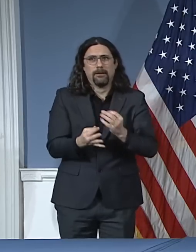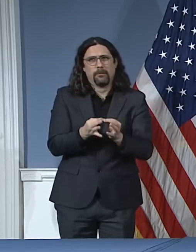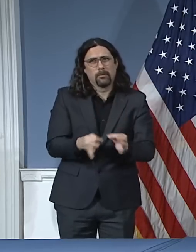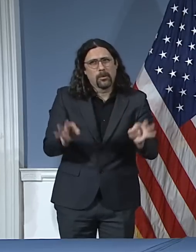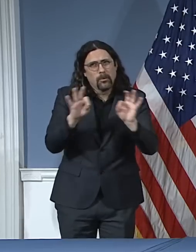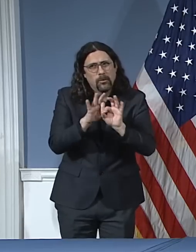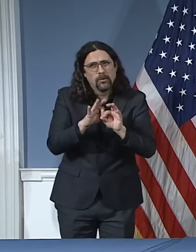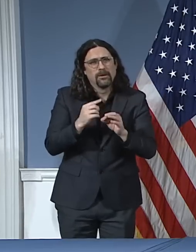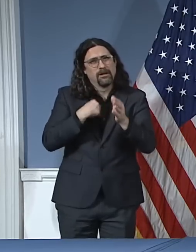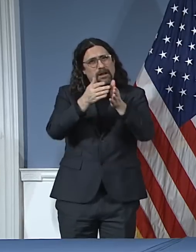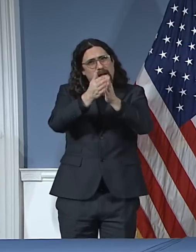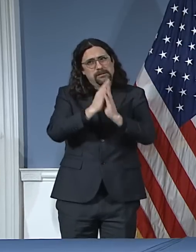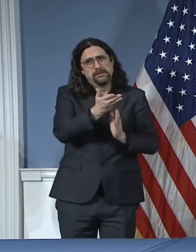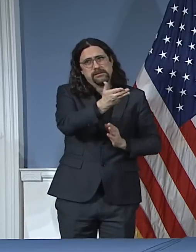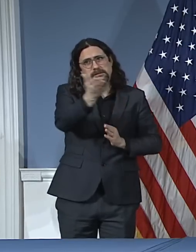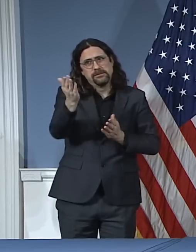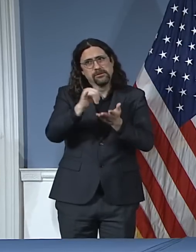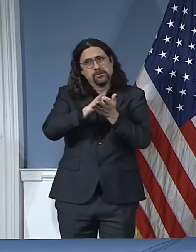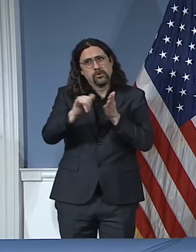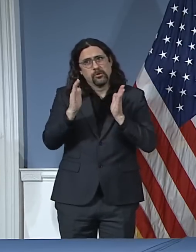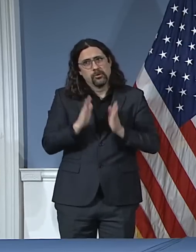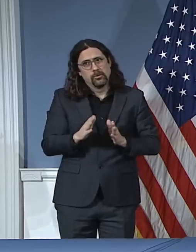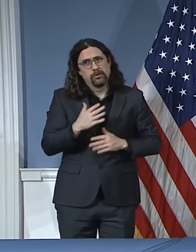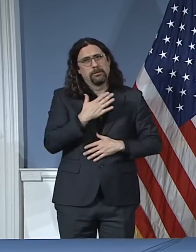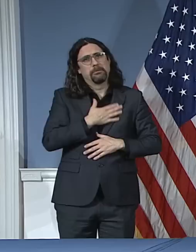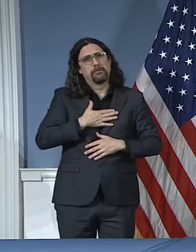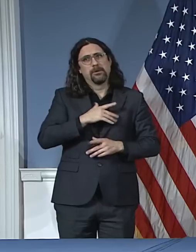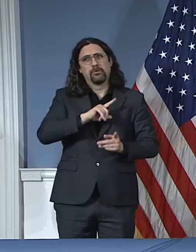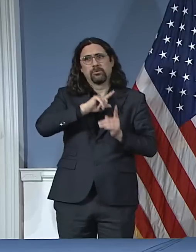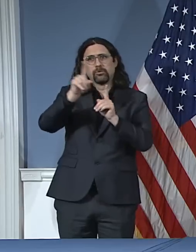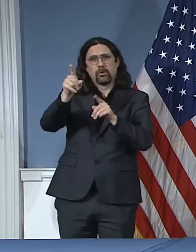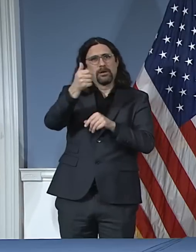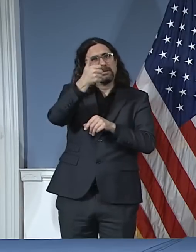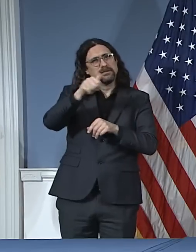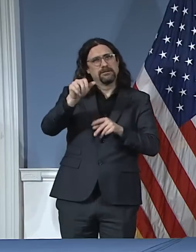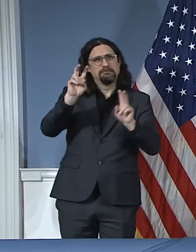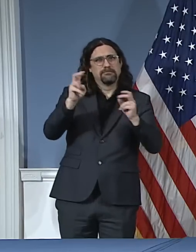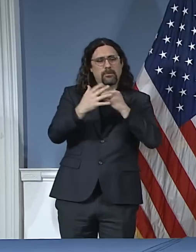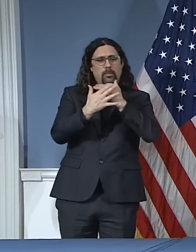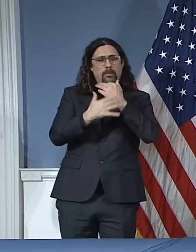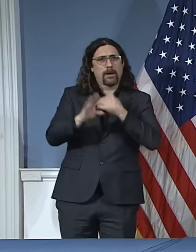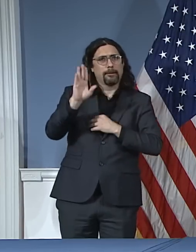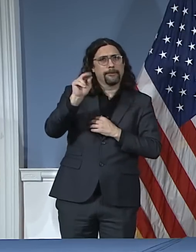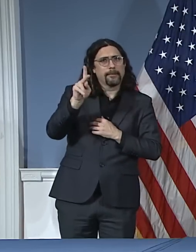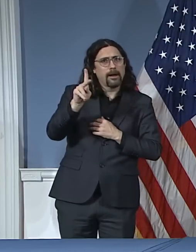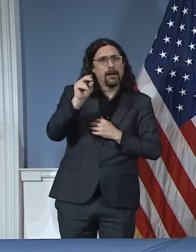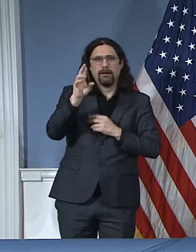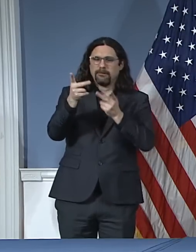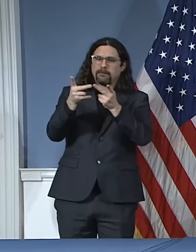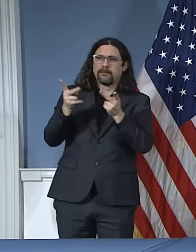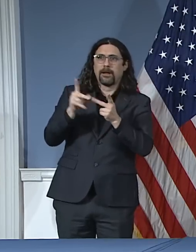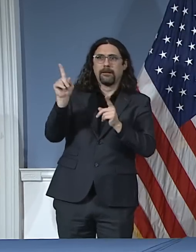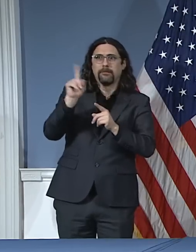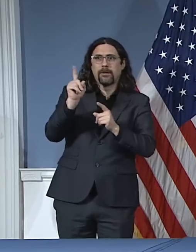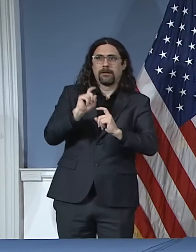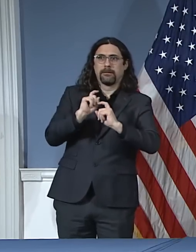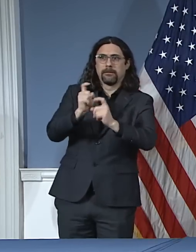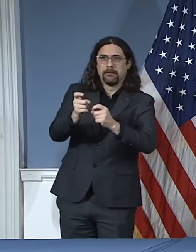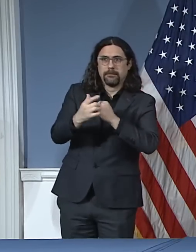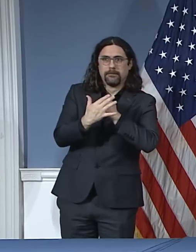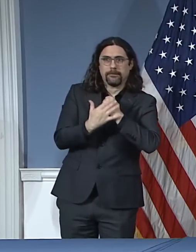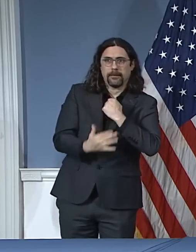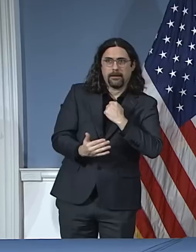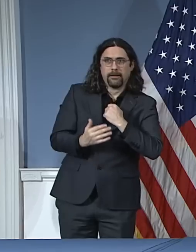York Blood Center site in the city. If you are going to give blood, everyone will know that that is an essential